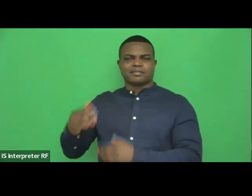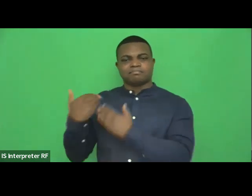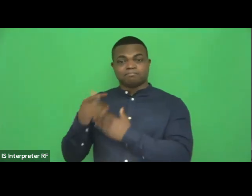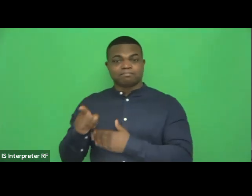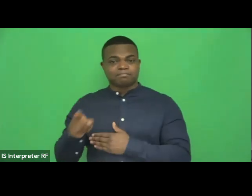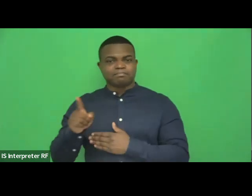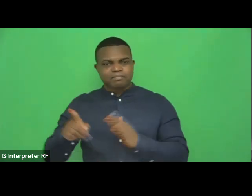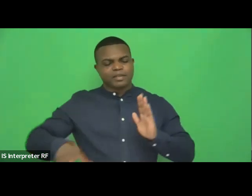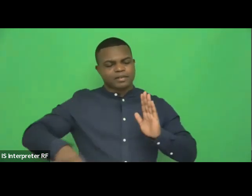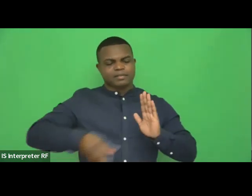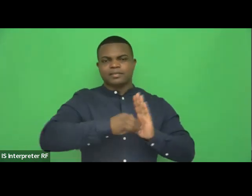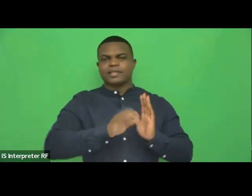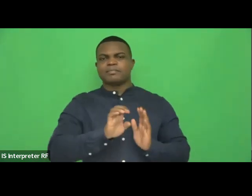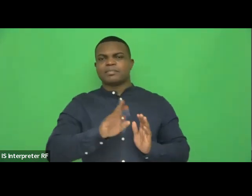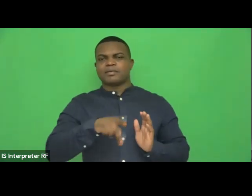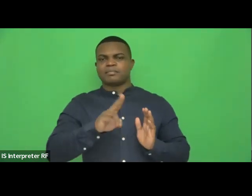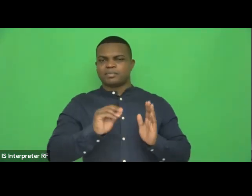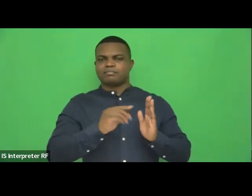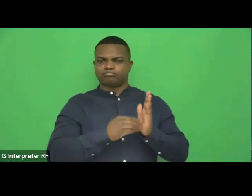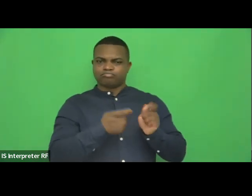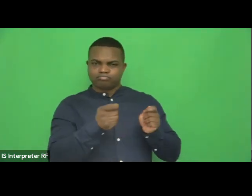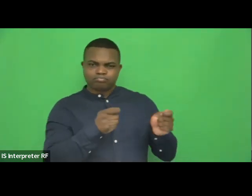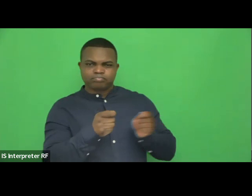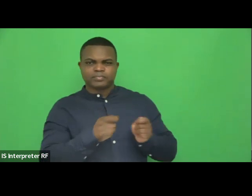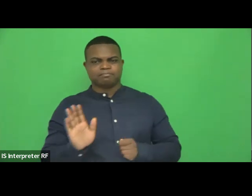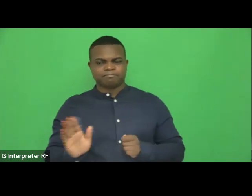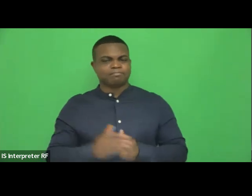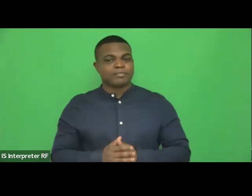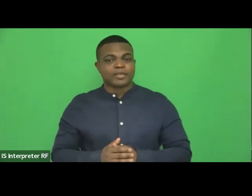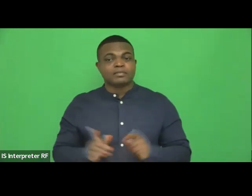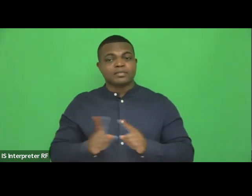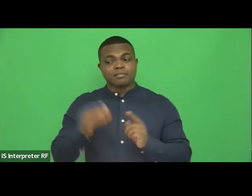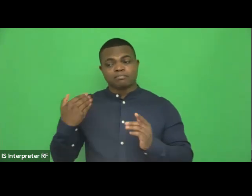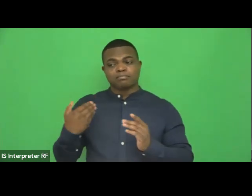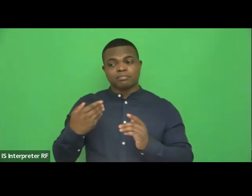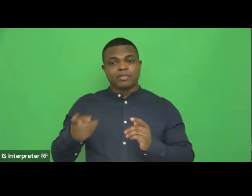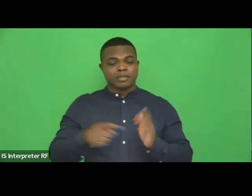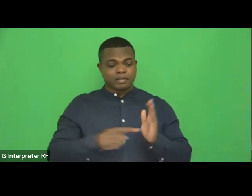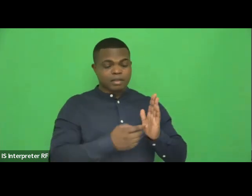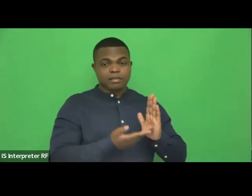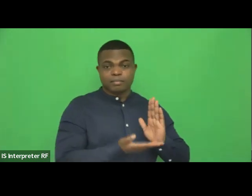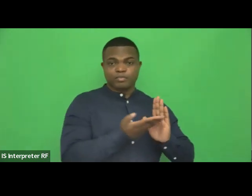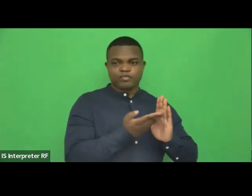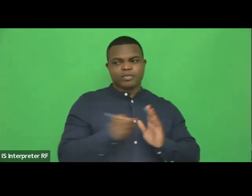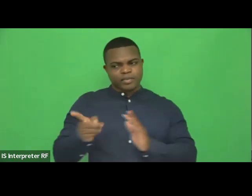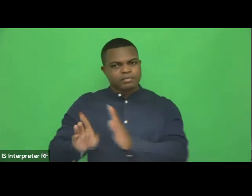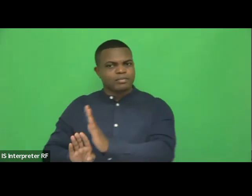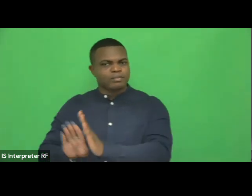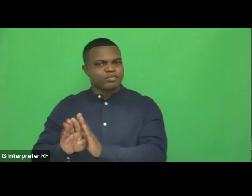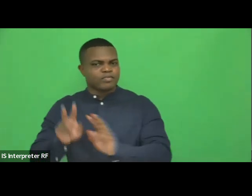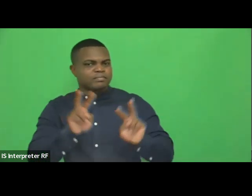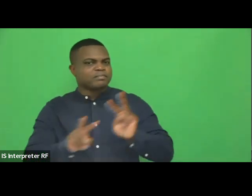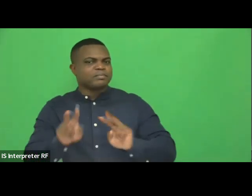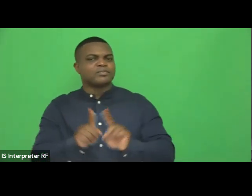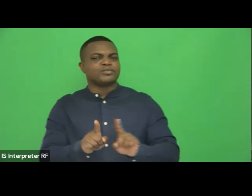So I'm a great believer in showing things, not just talking about them. And we've got lots of great videos on the DAISY